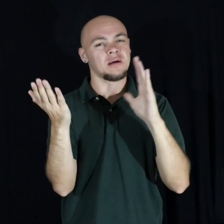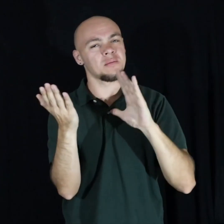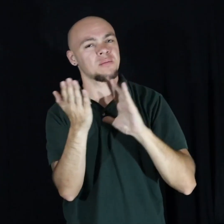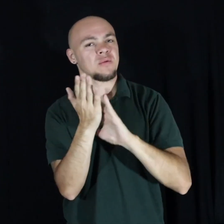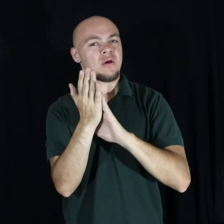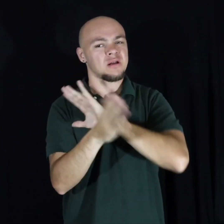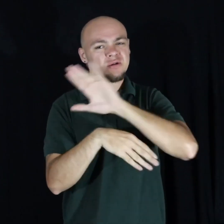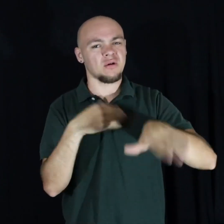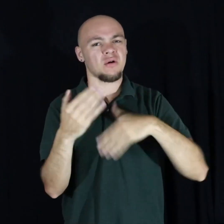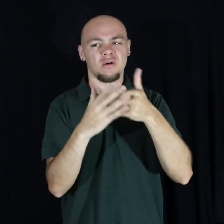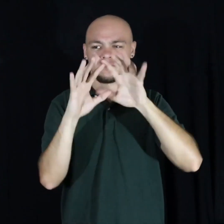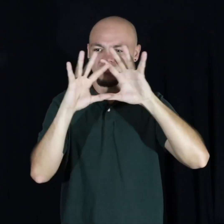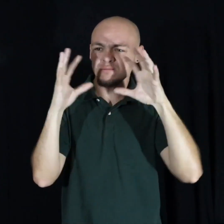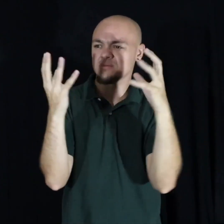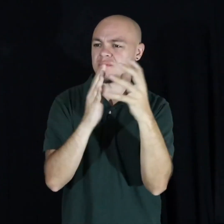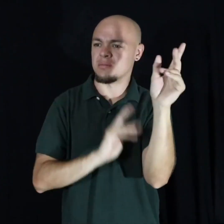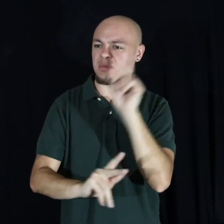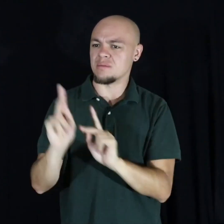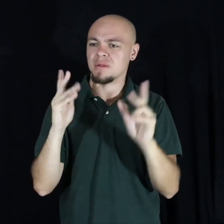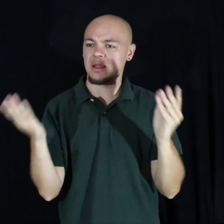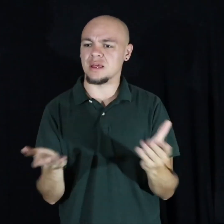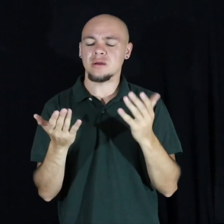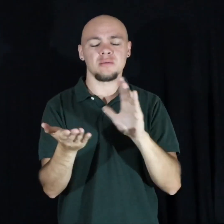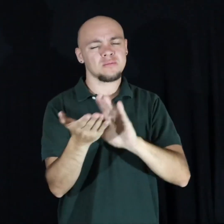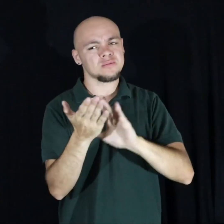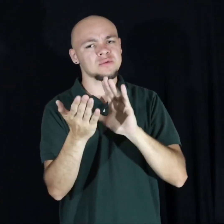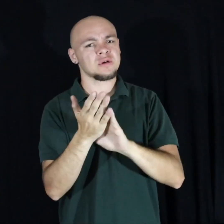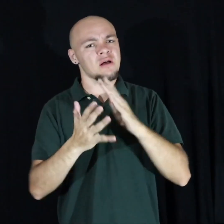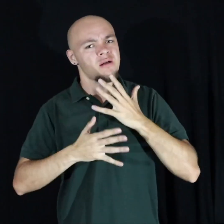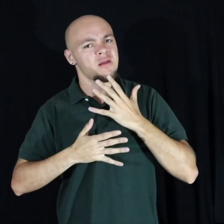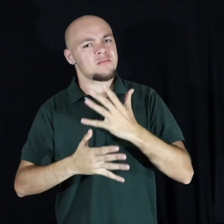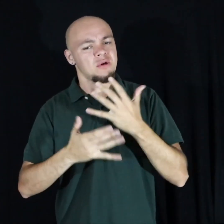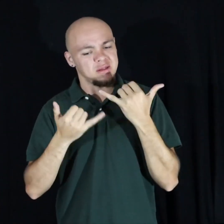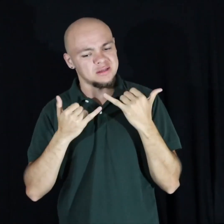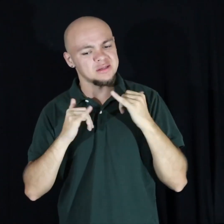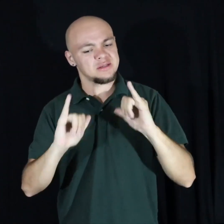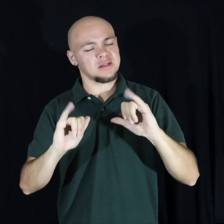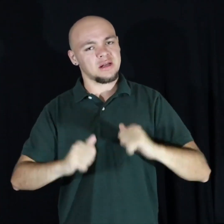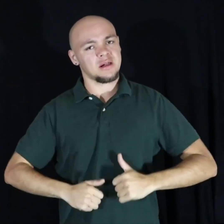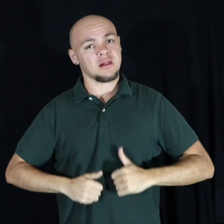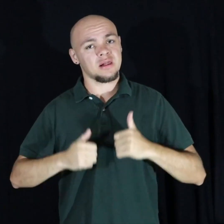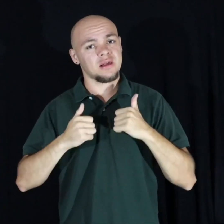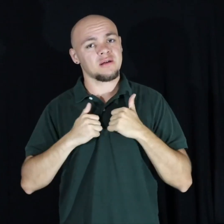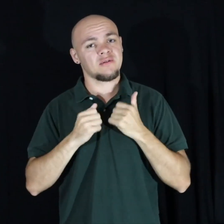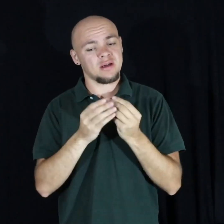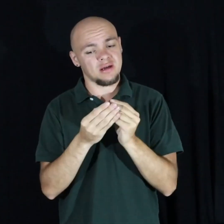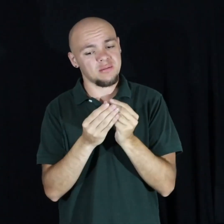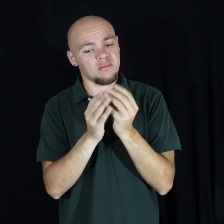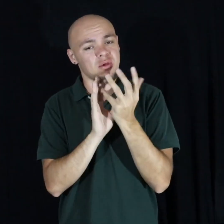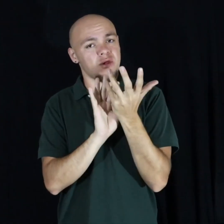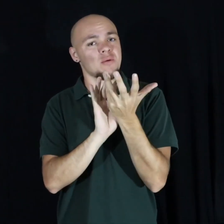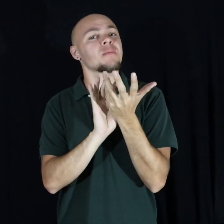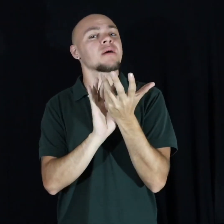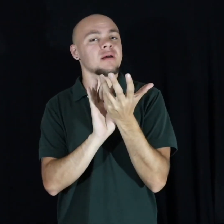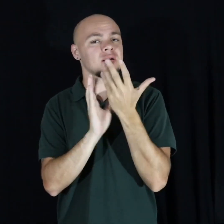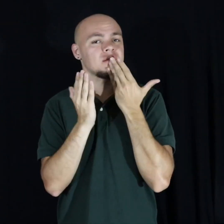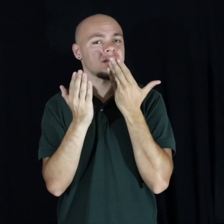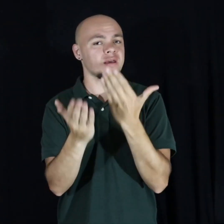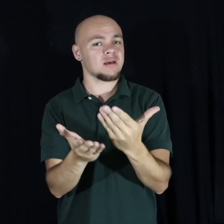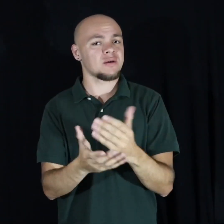all of the ones that are still here. Praise all of the breaths that are still blooming. Thank you.